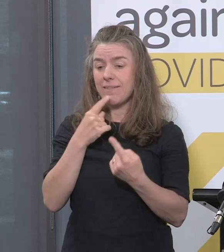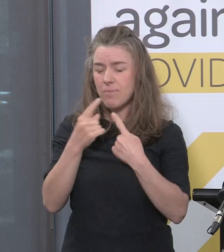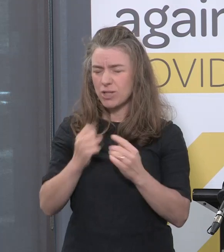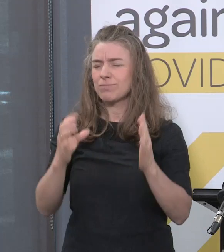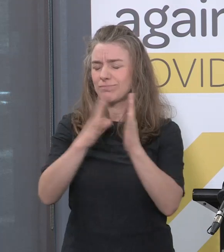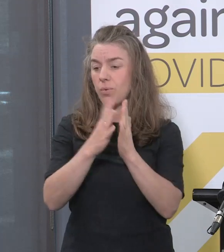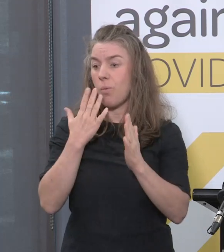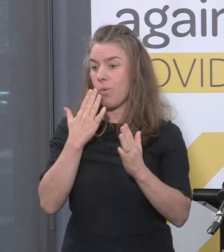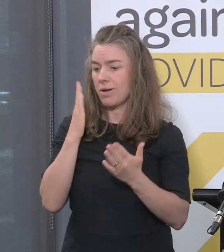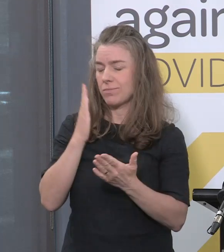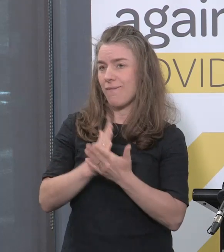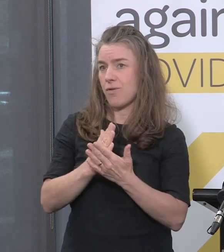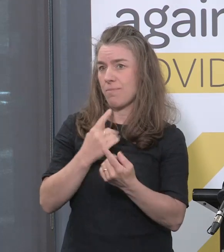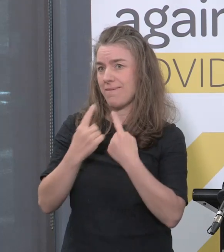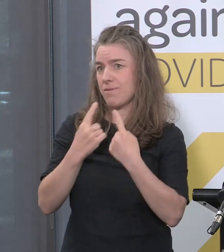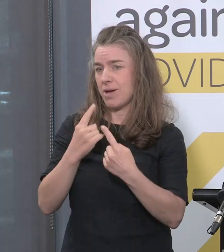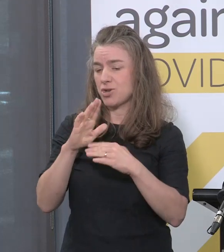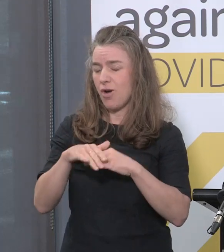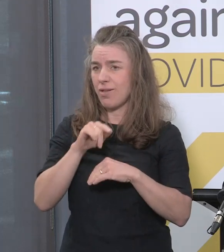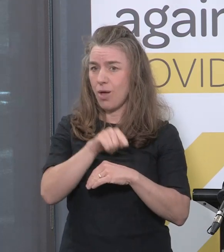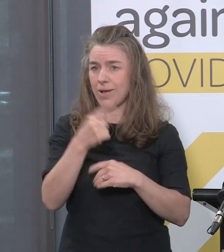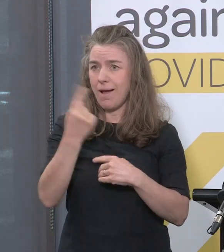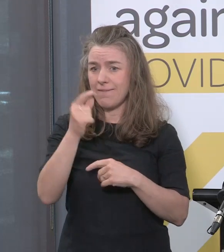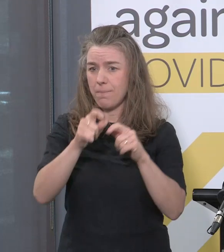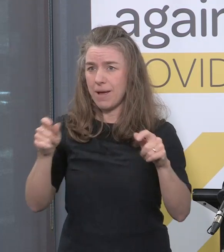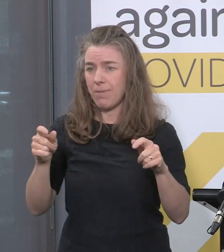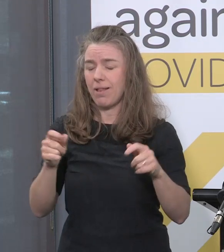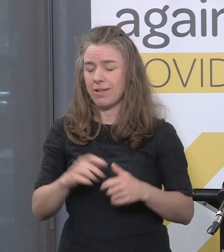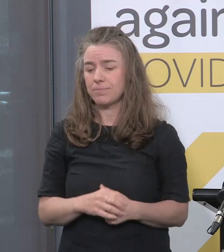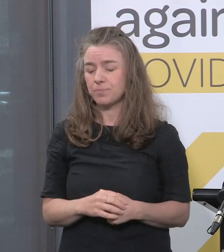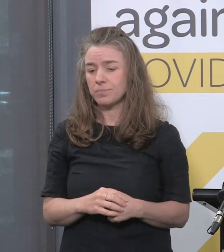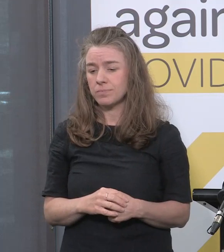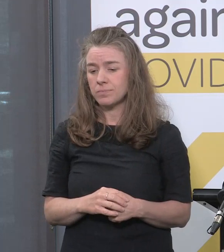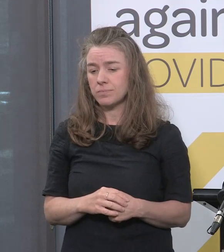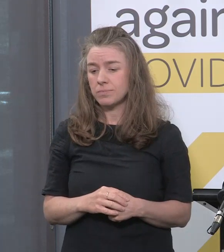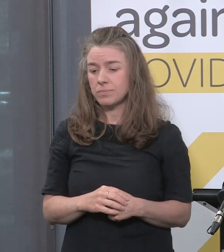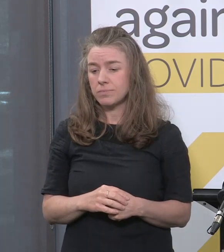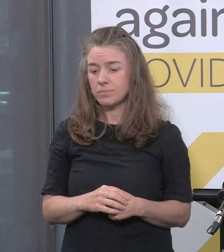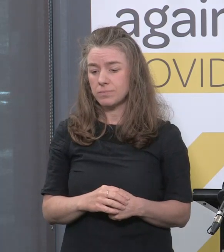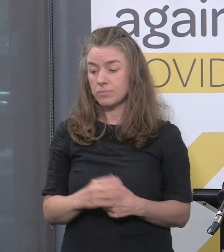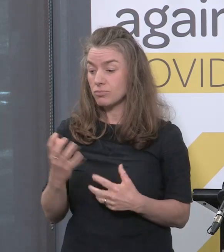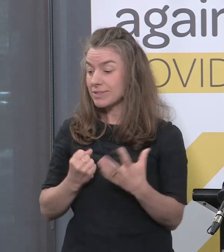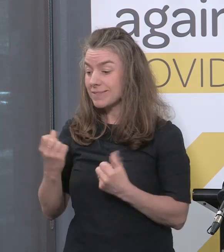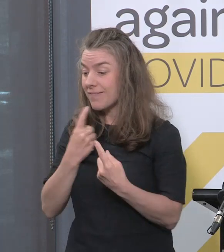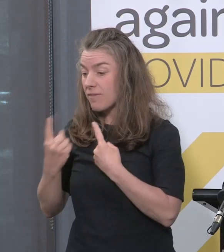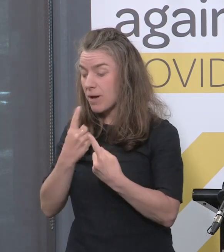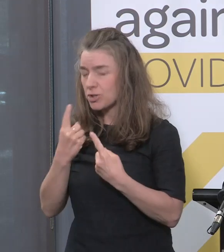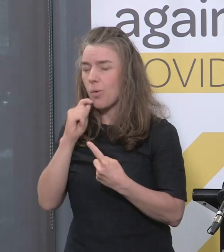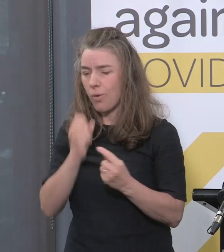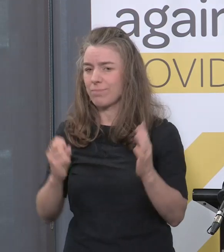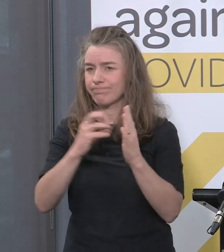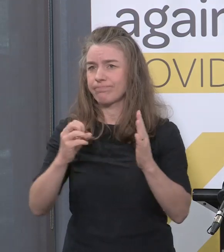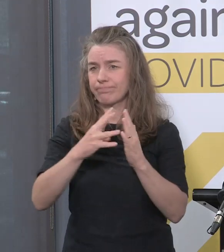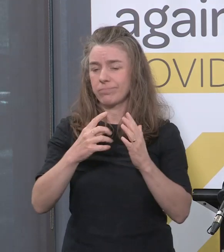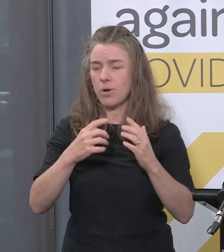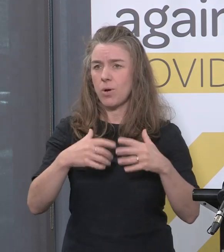soon as they are finalised. The website will continue to be updated as full information is received.